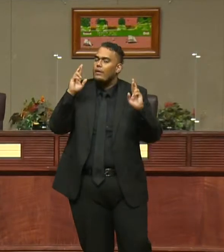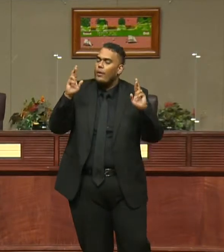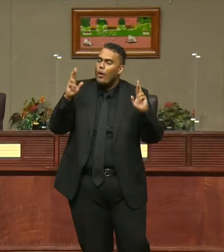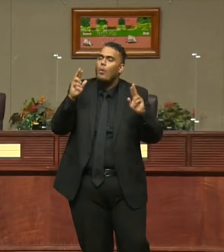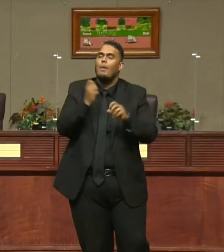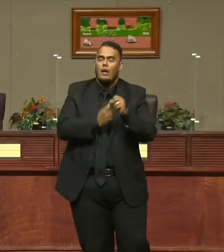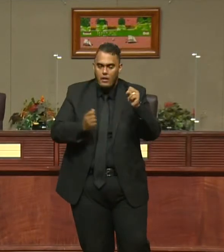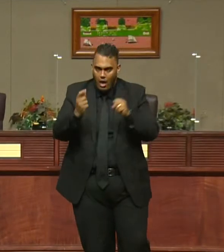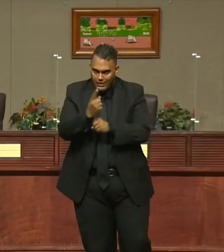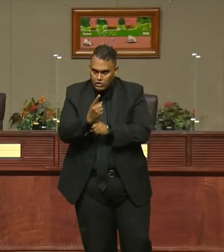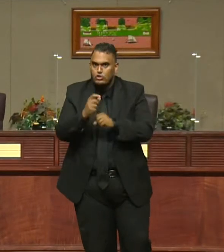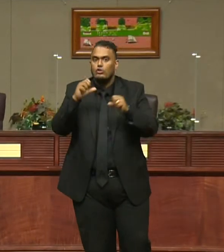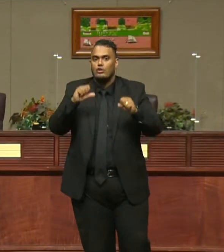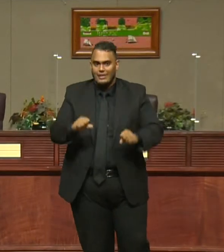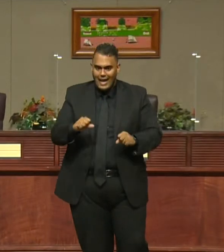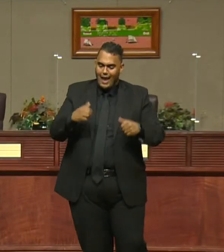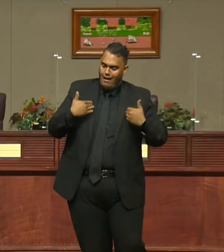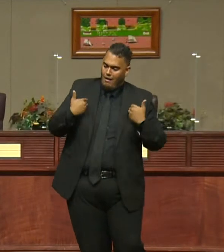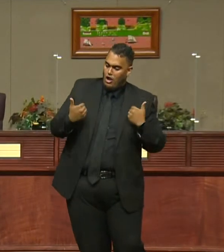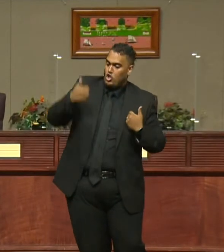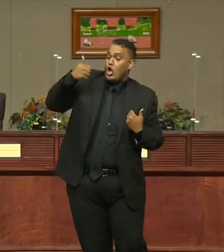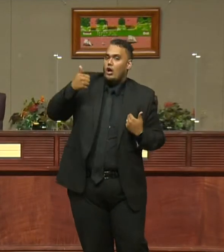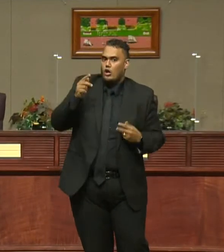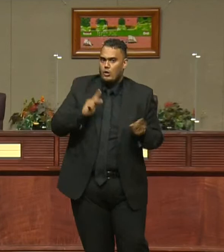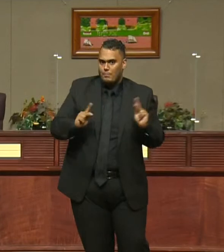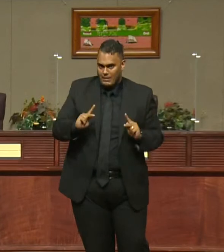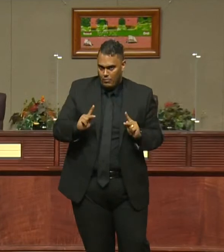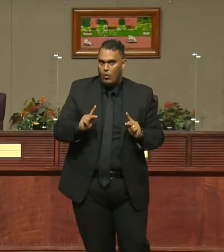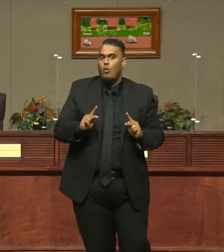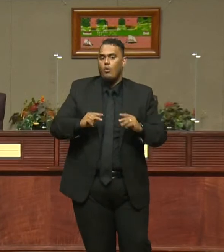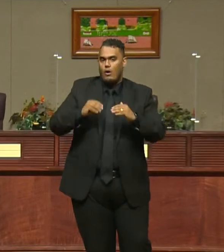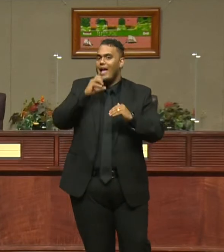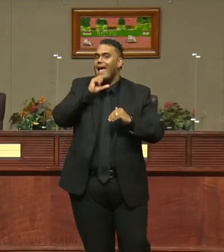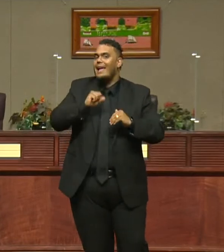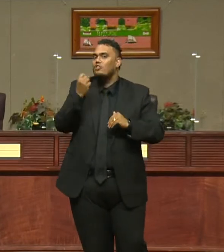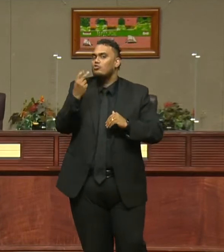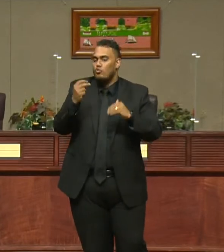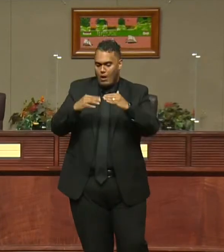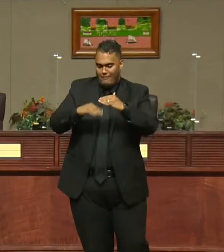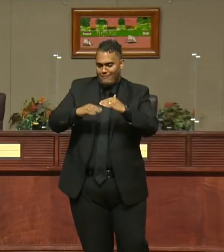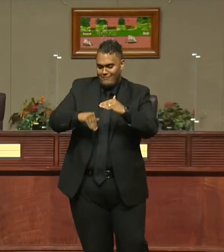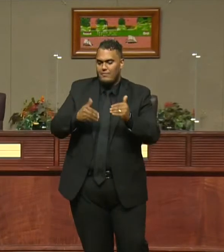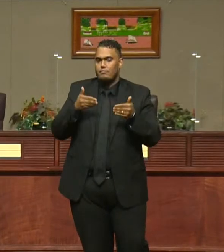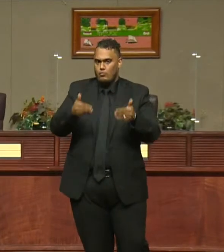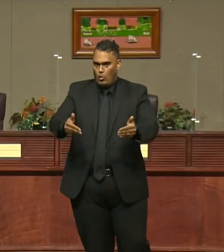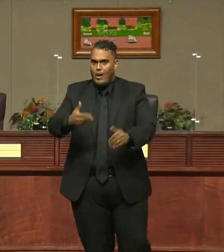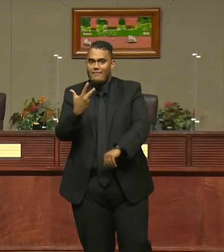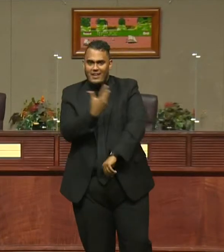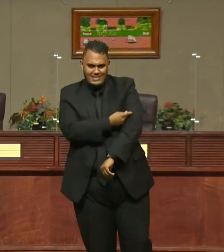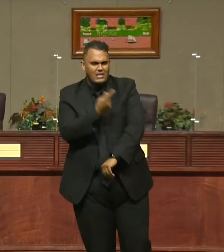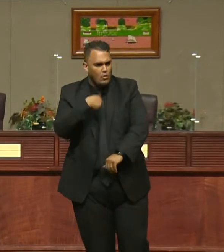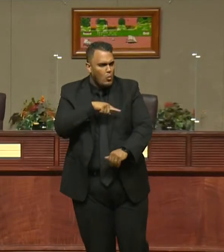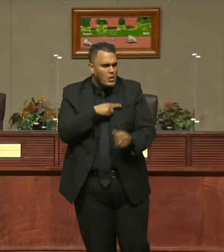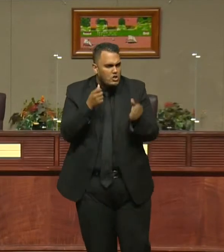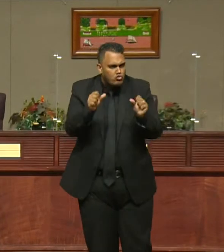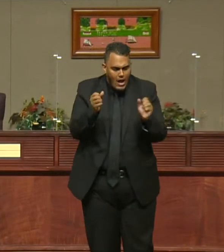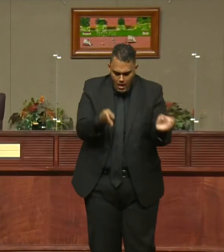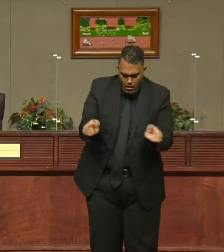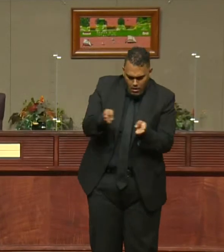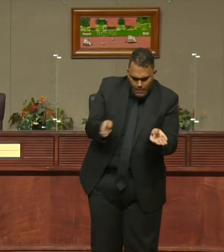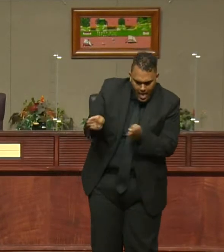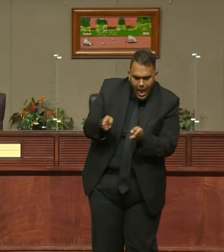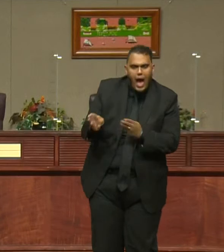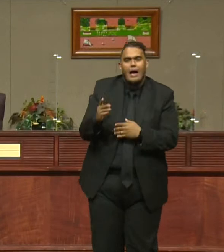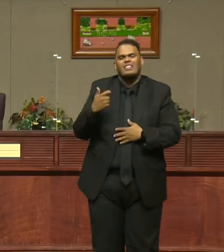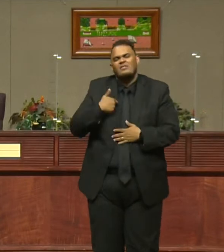age in the near future, we have developed a plan. We are in the process right now. I was just meeting before we came here. So it